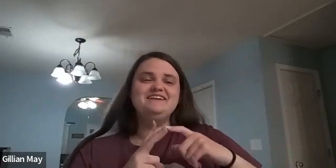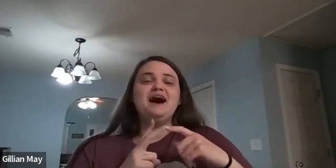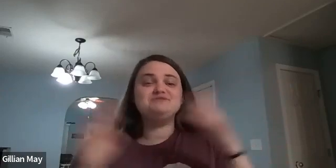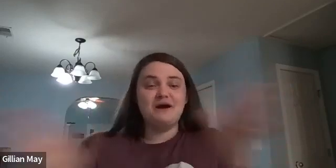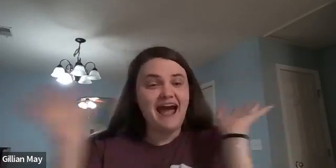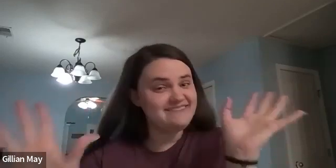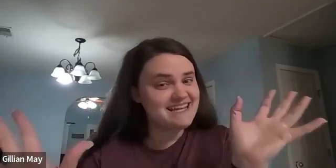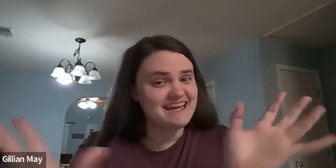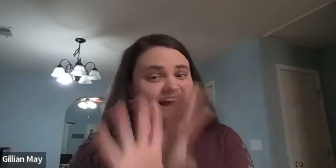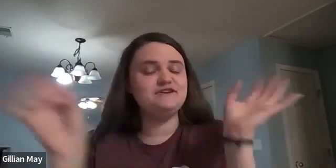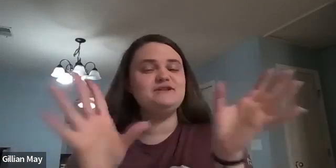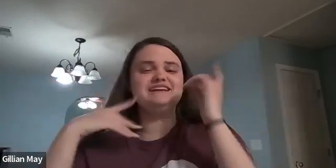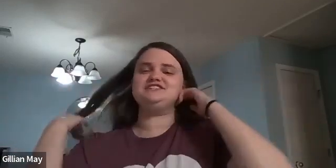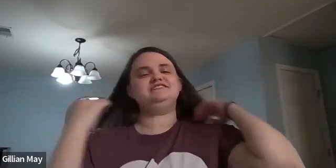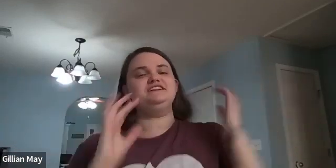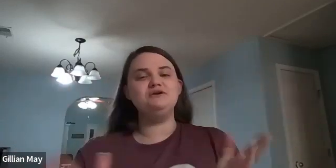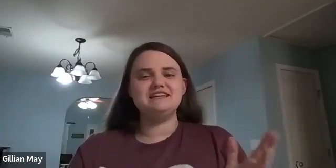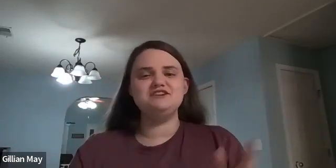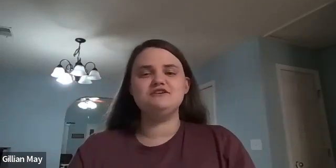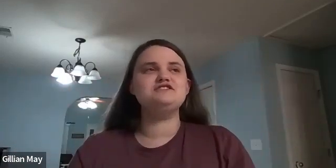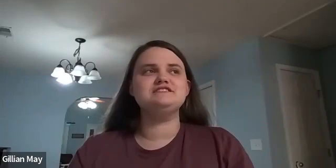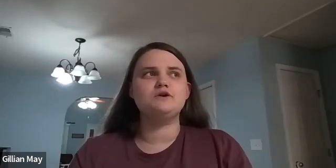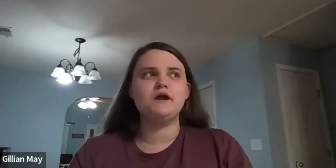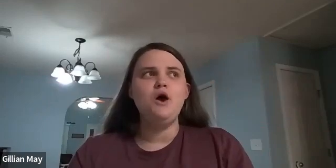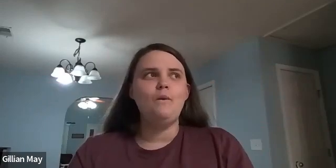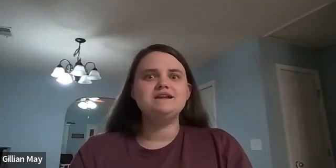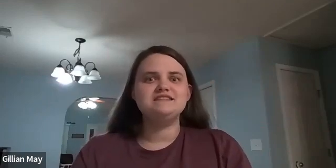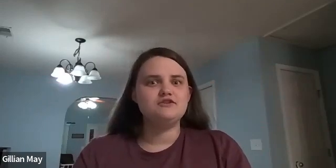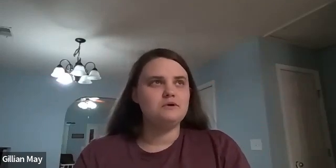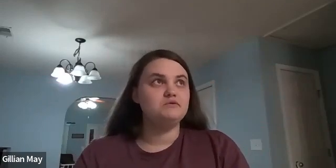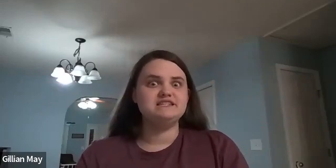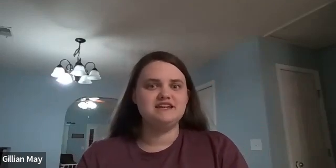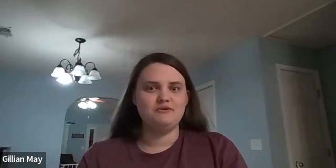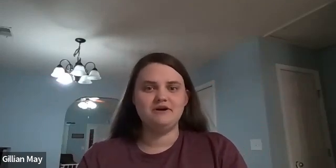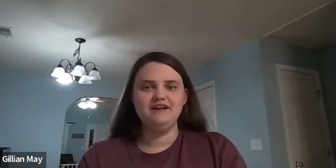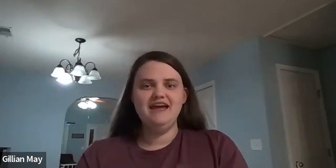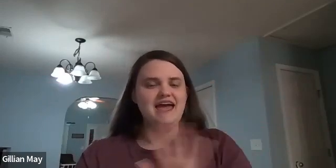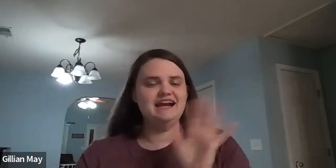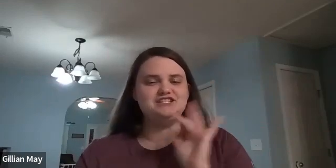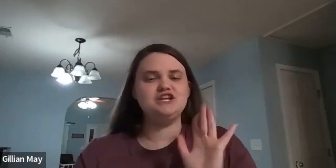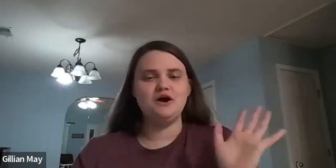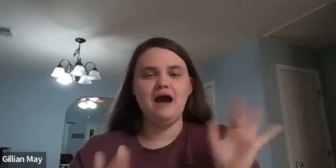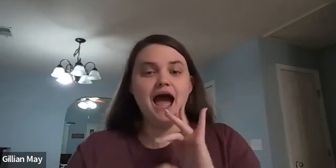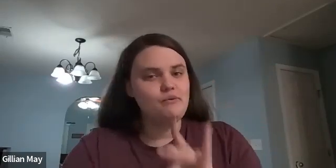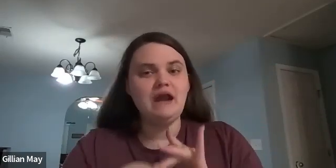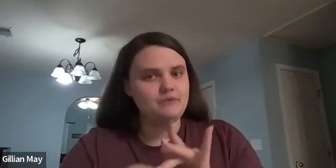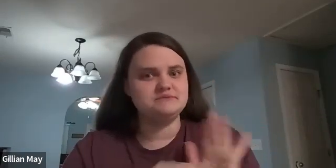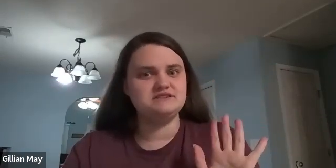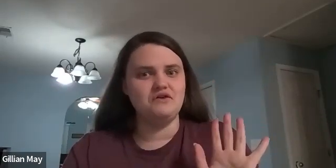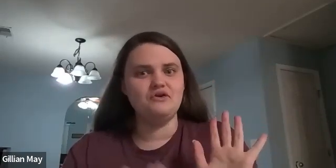I'm sorry, I had to say it. I feel like it's just, if I don't say it, you guys are gonna sit there going, what is the other word? What is the other word? And I just know I would obsess over it.